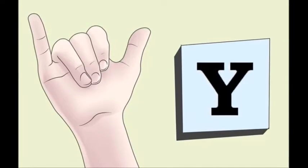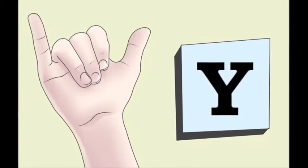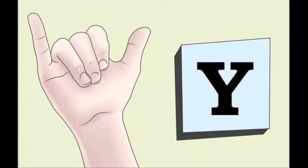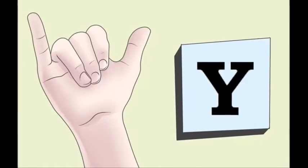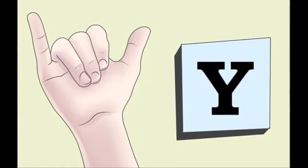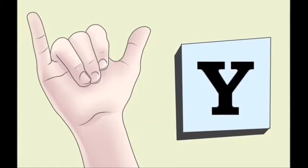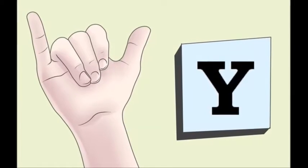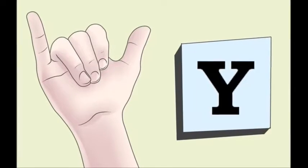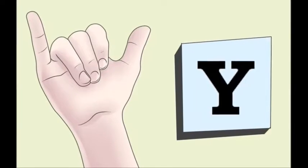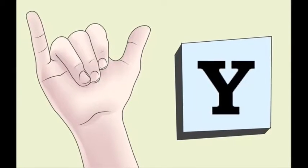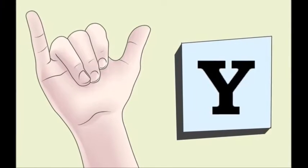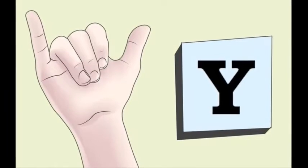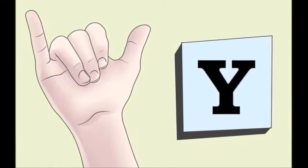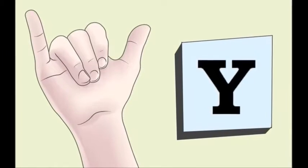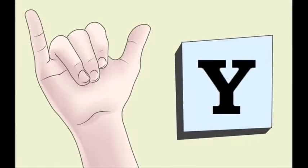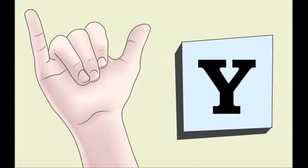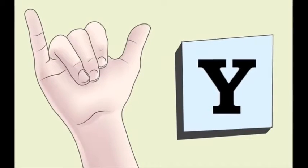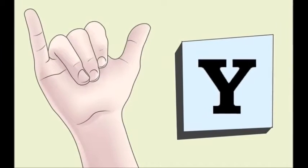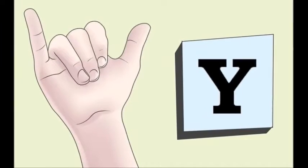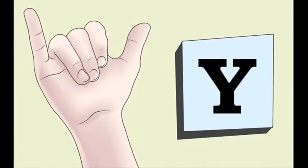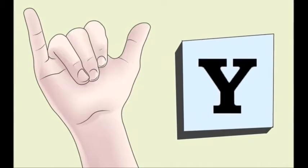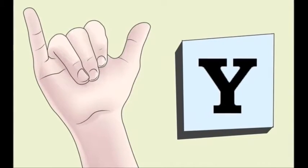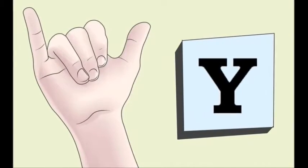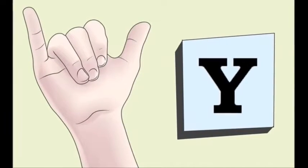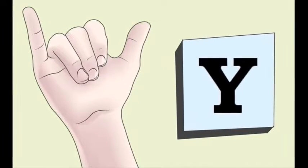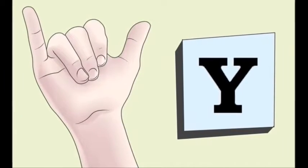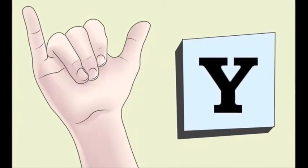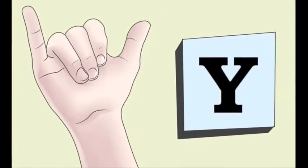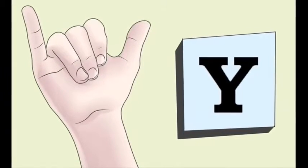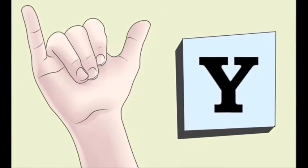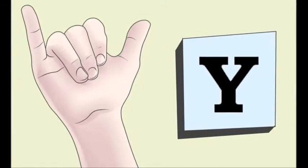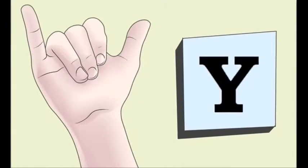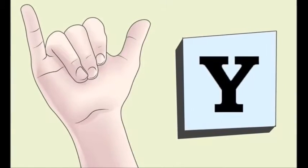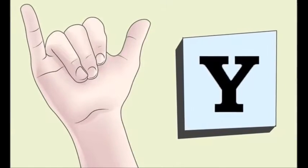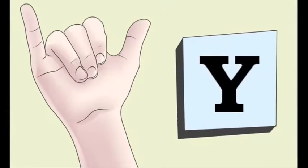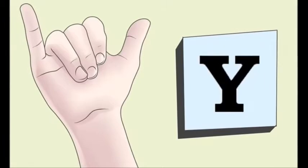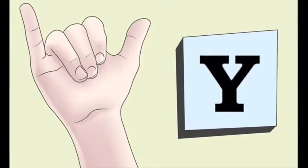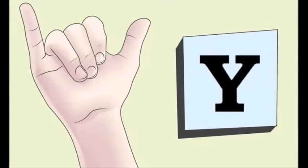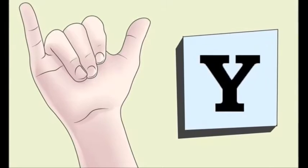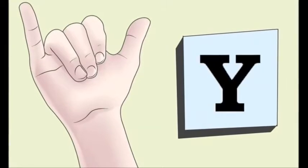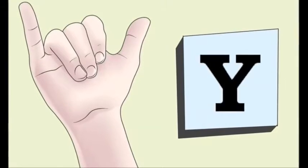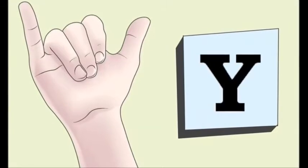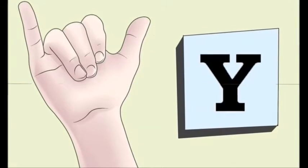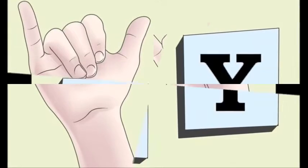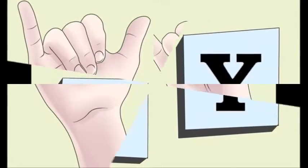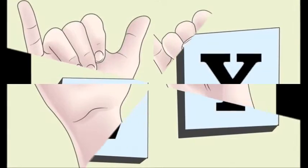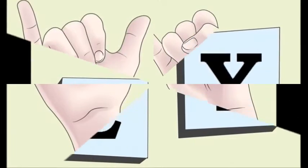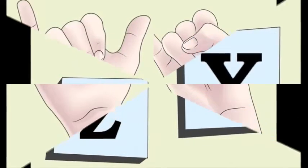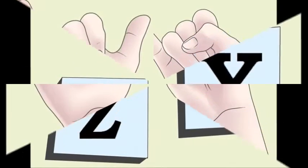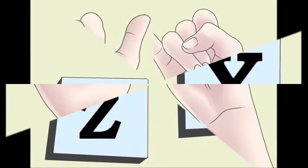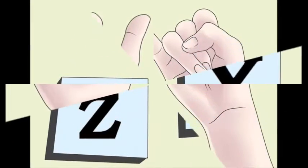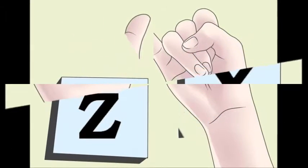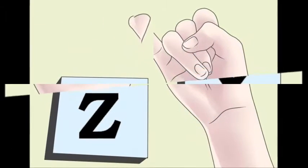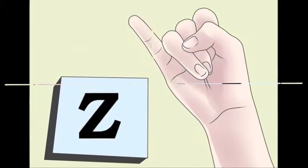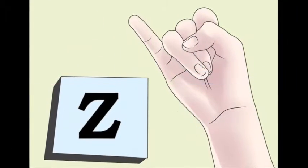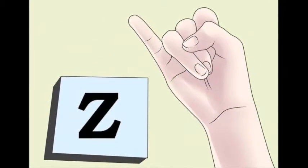more important in it to signal ta consist rhythm, but to bouncing, sauta te reader quand esili distingui